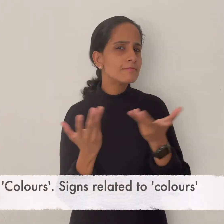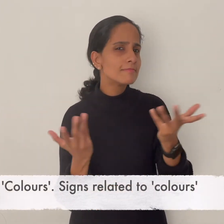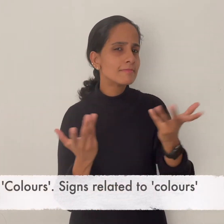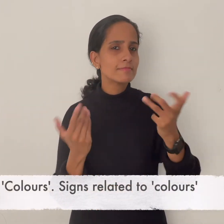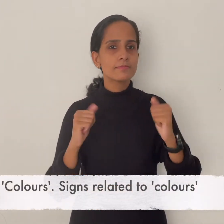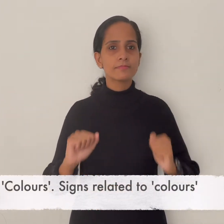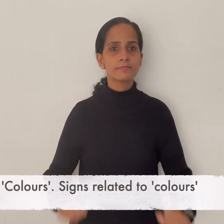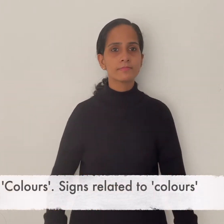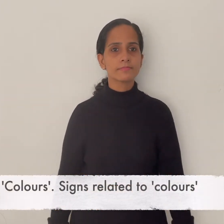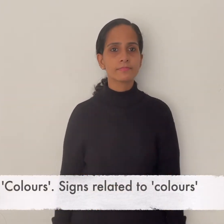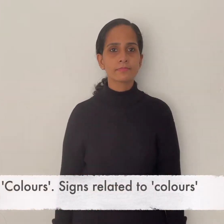colors,